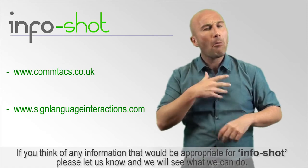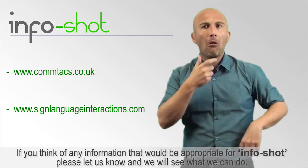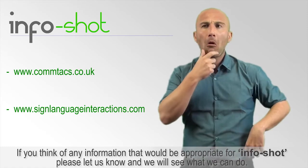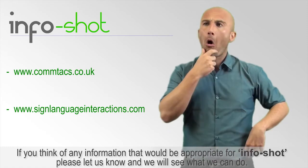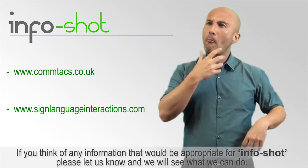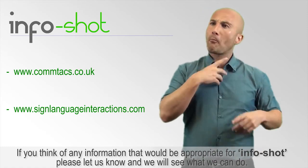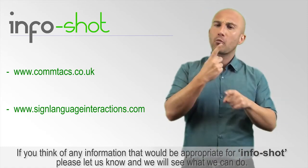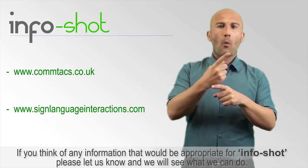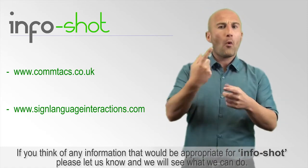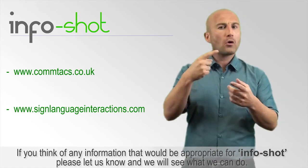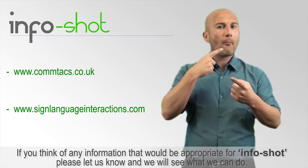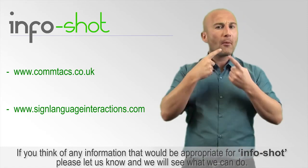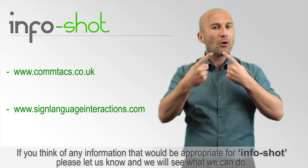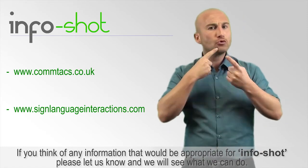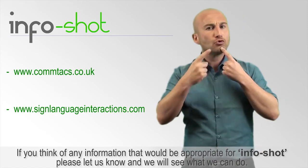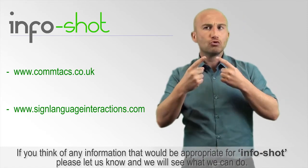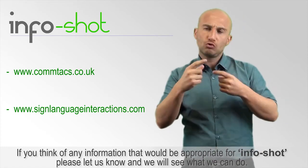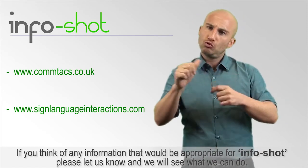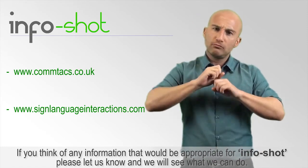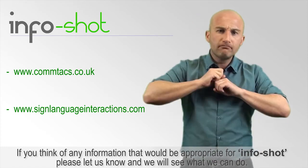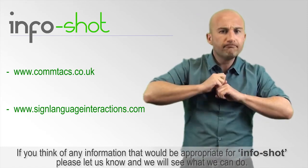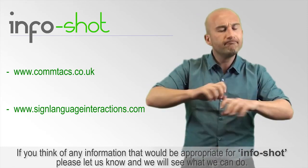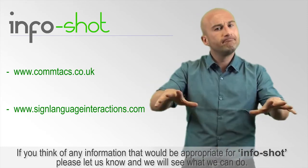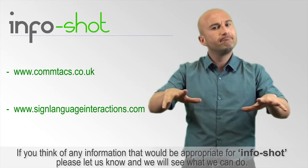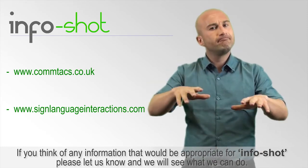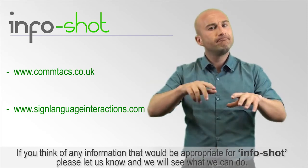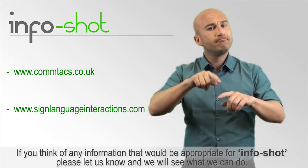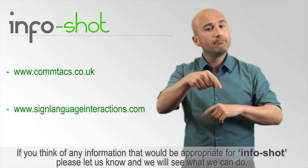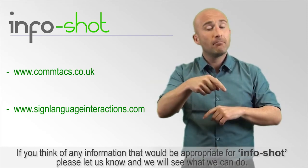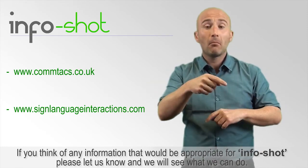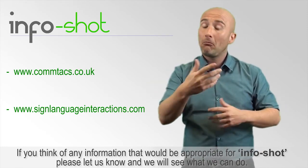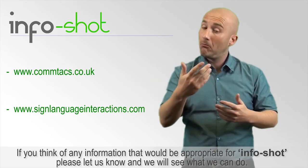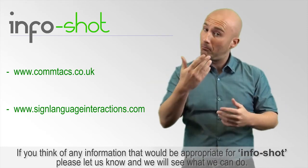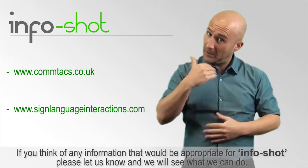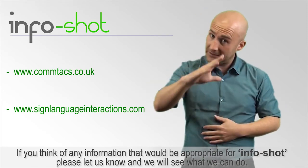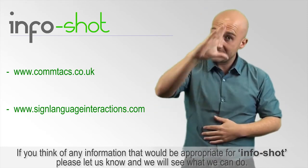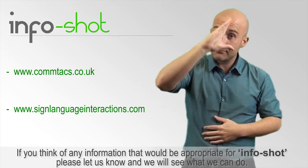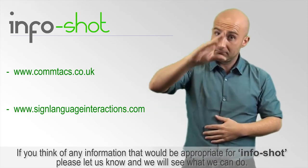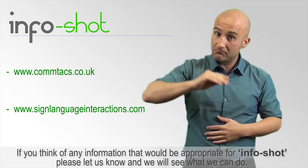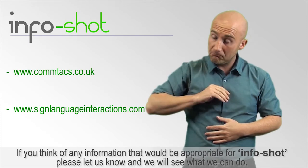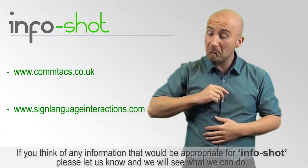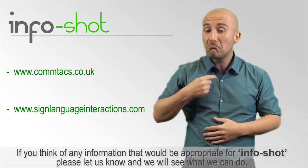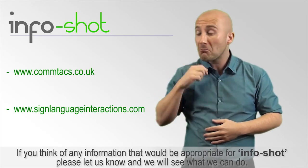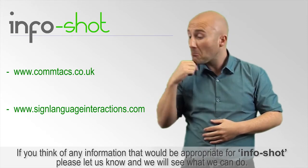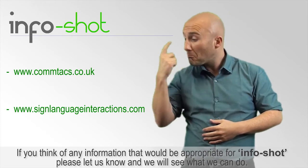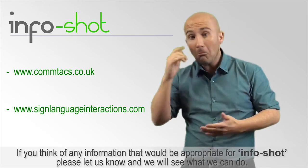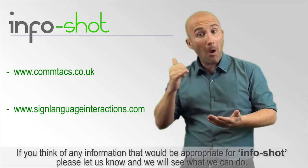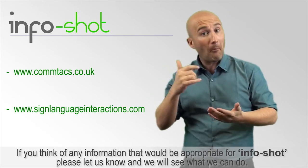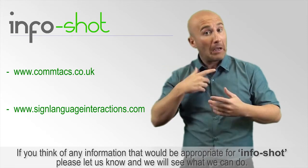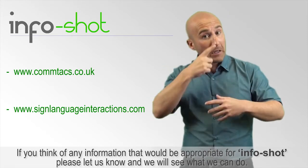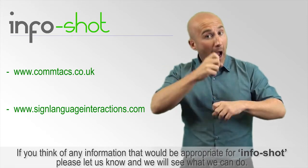If you think any information that would be appropriate for Infoshot, please let us know and we will see what we can do.